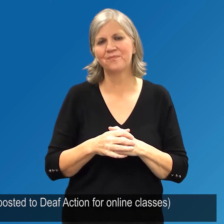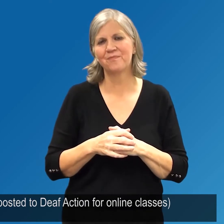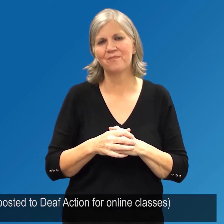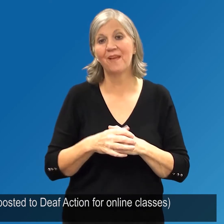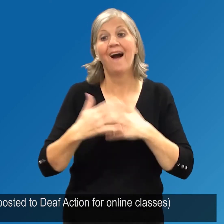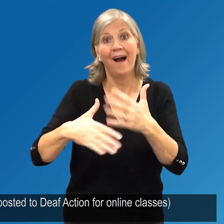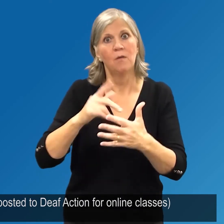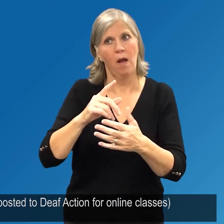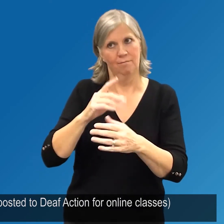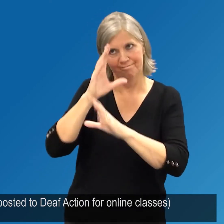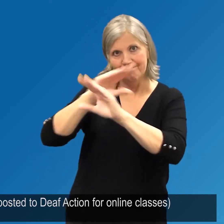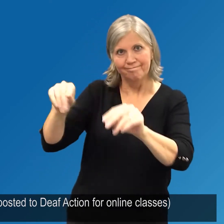classes.